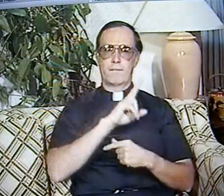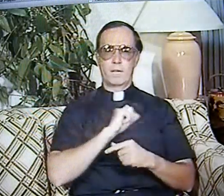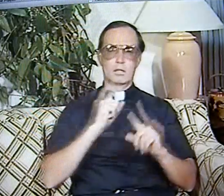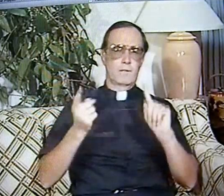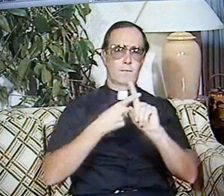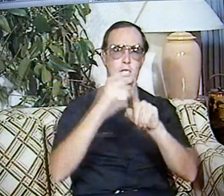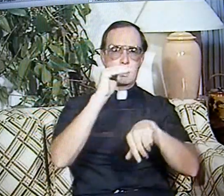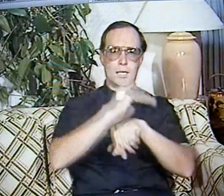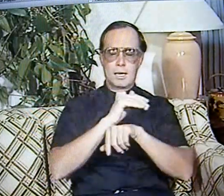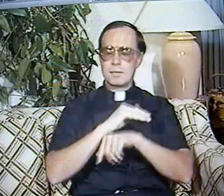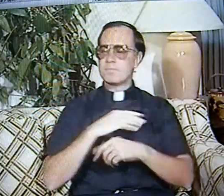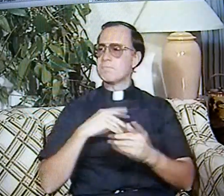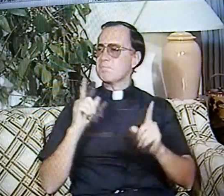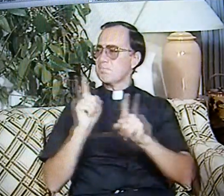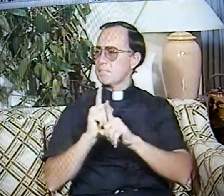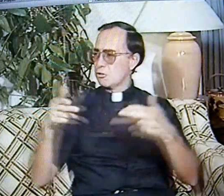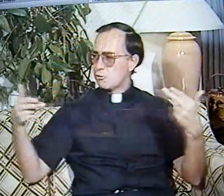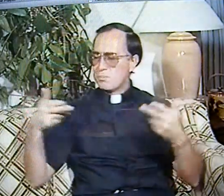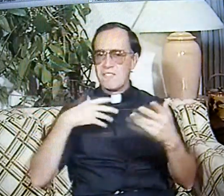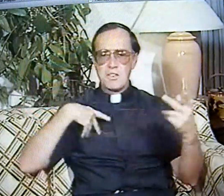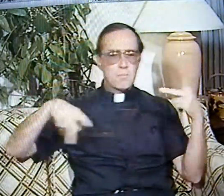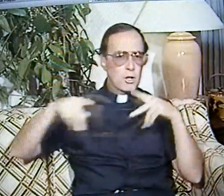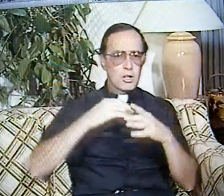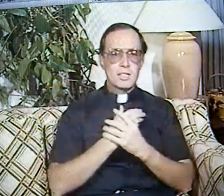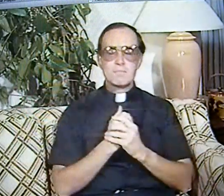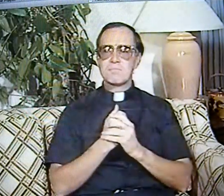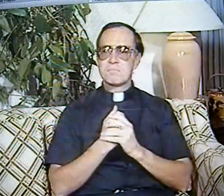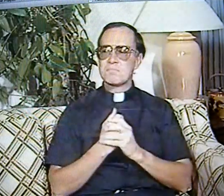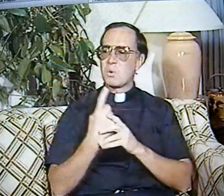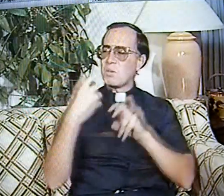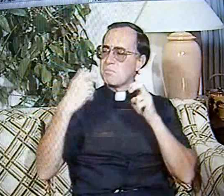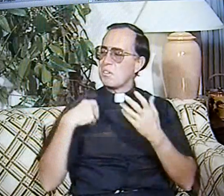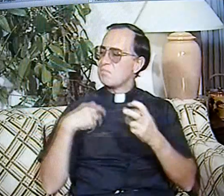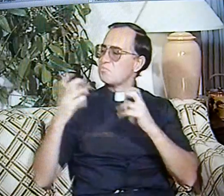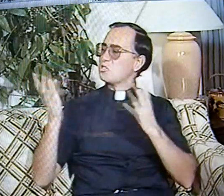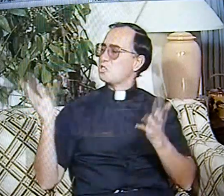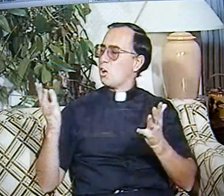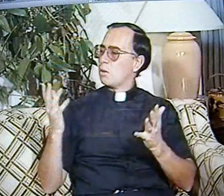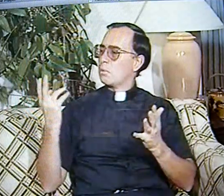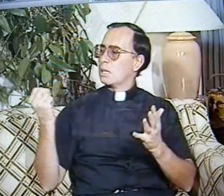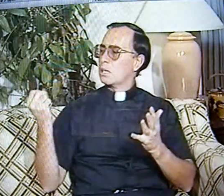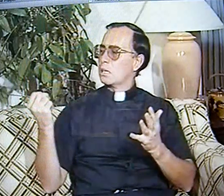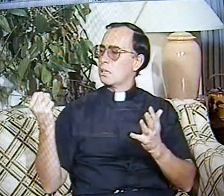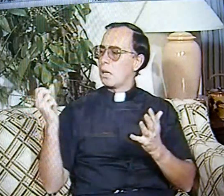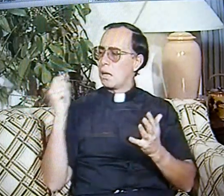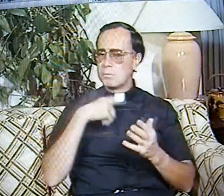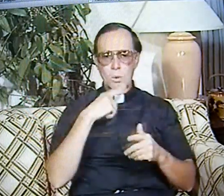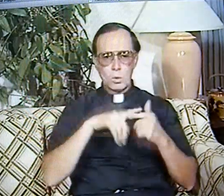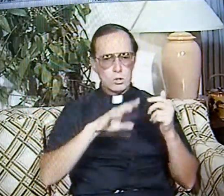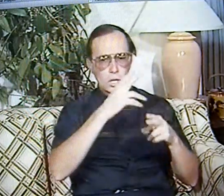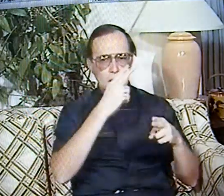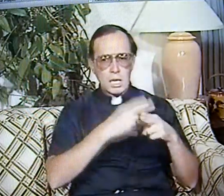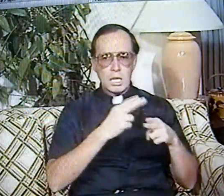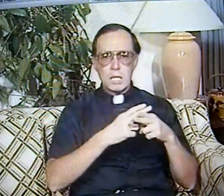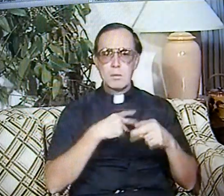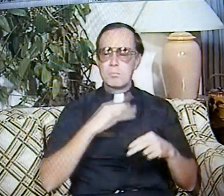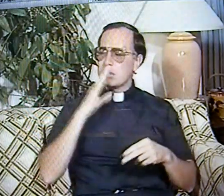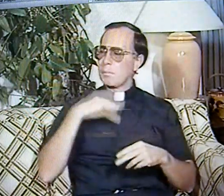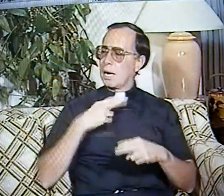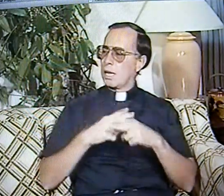boys. 36 of us were gathered together at a party at night, and we were sitting there chatting, and one of the boys